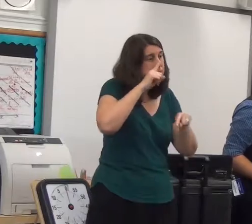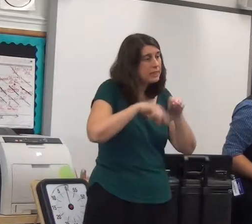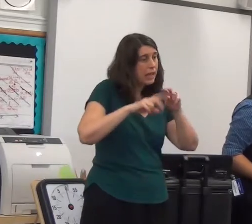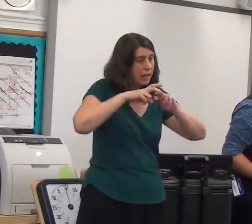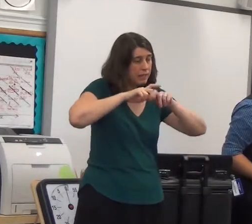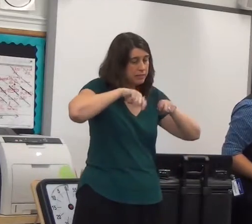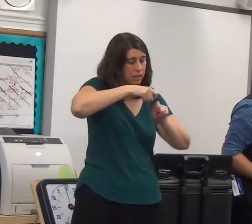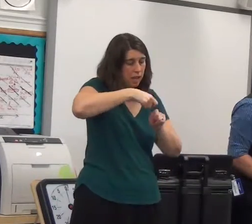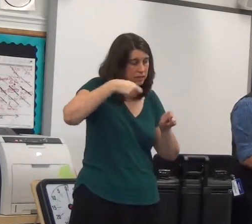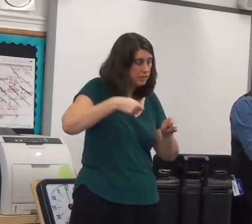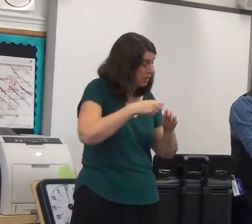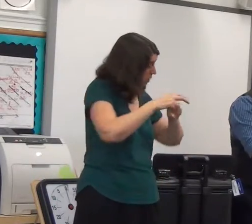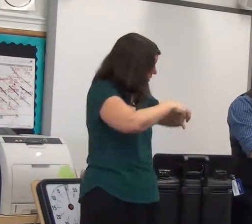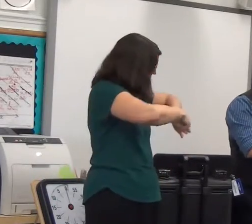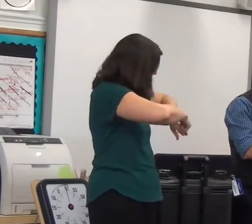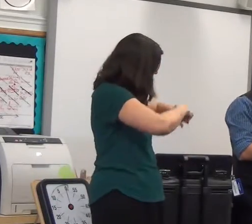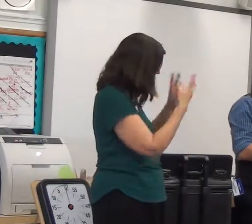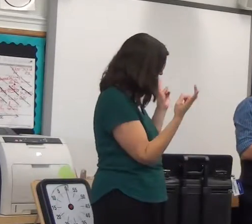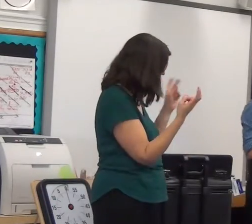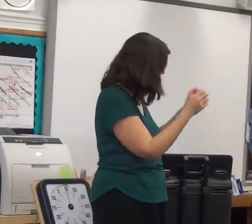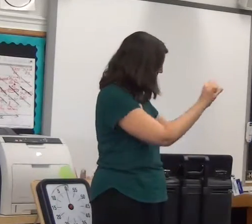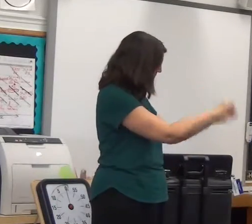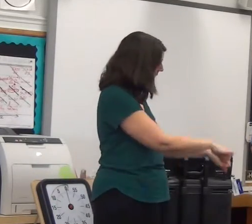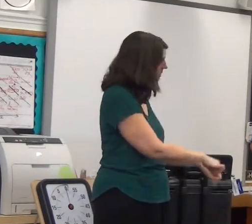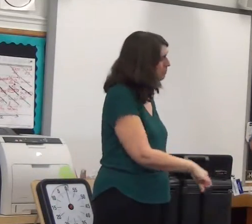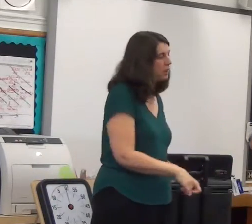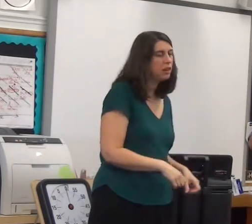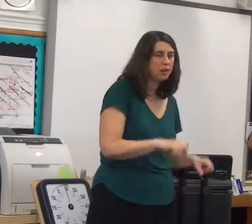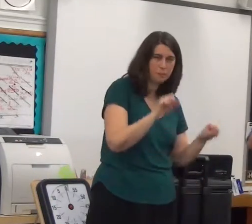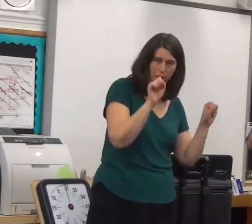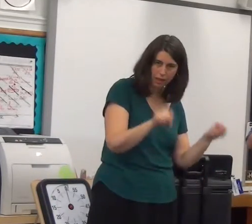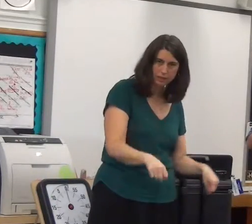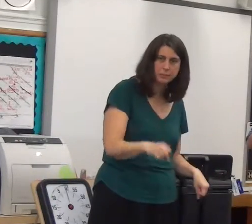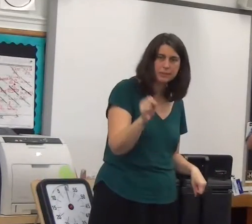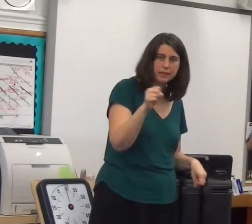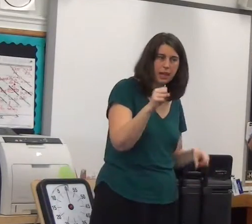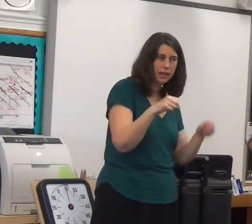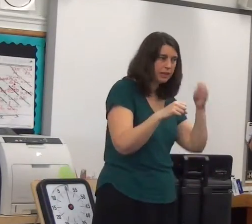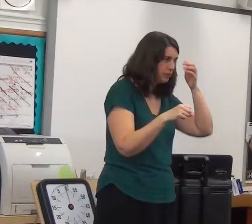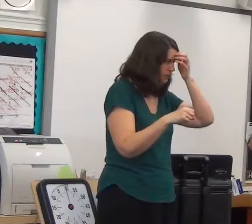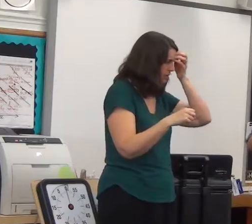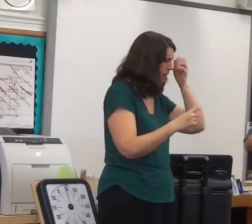possible, Michelle? Yeah. That's right, it is possible.